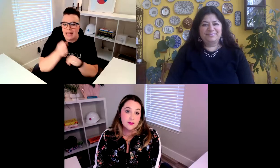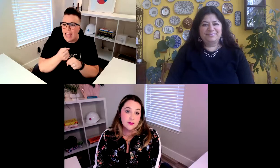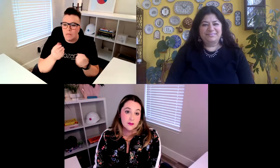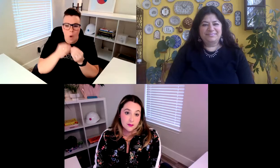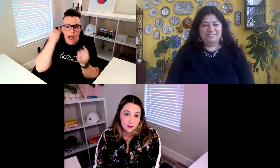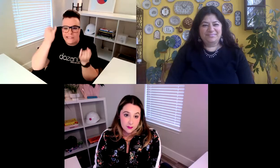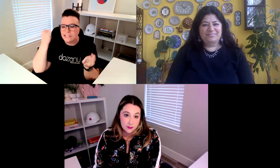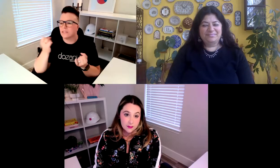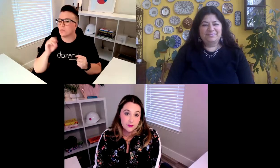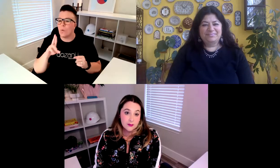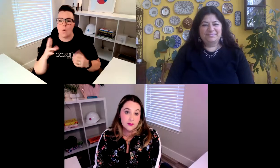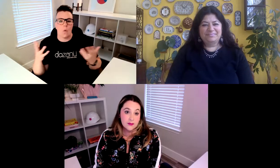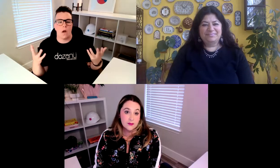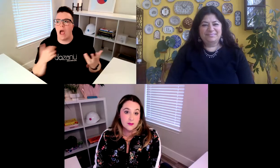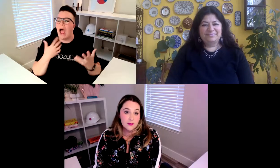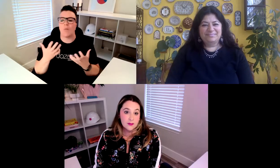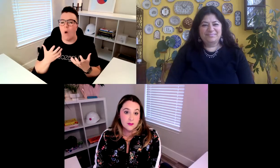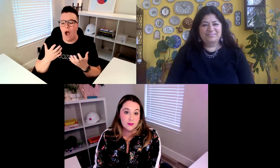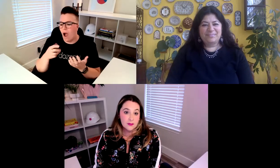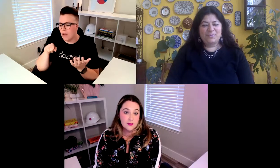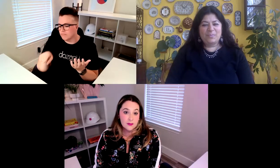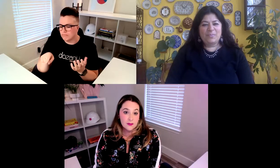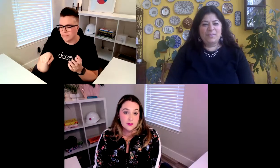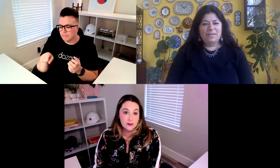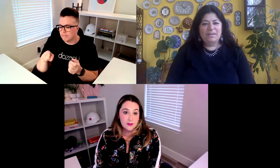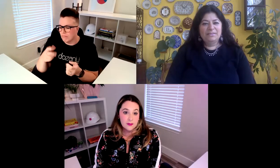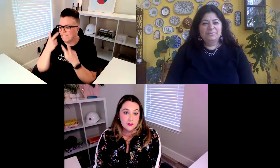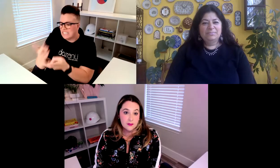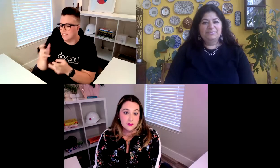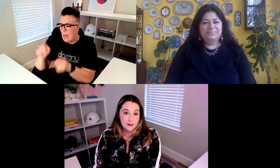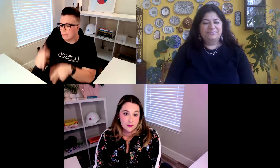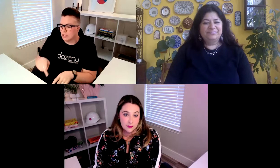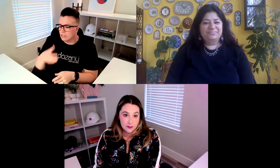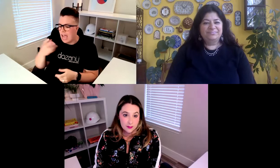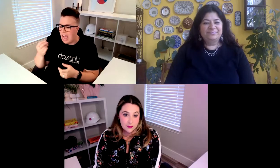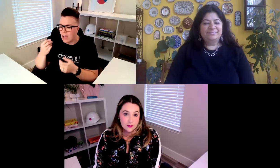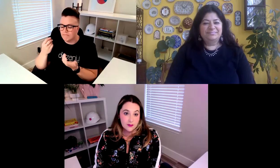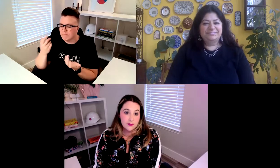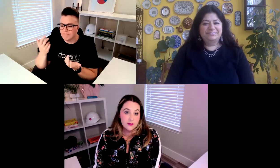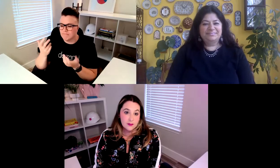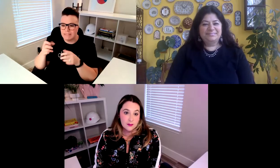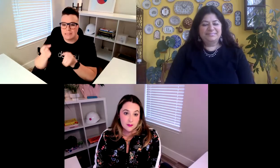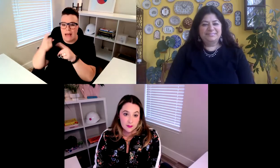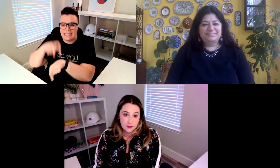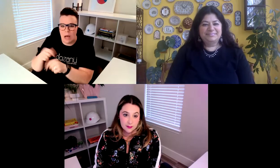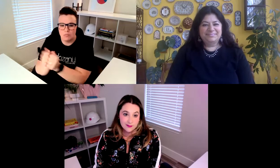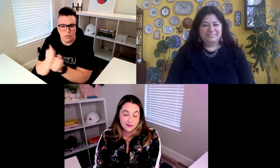can, you know, take a break from work. You can talk to another person, another woman, and get ideas and get inspired.